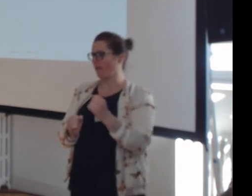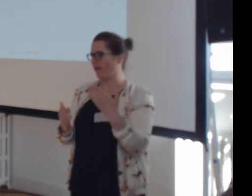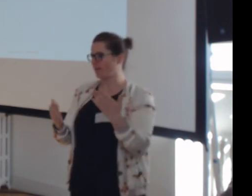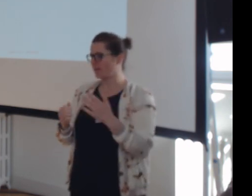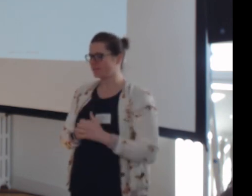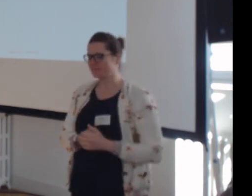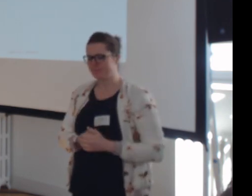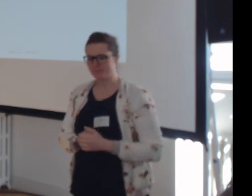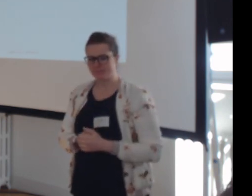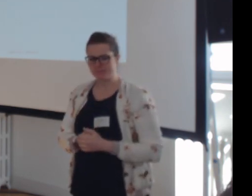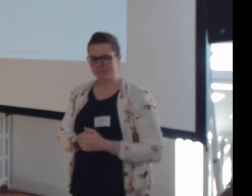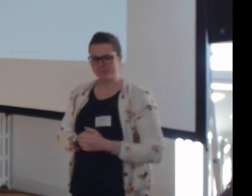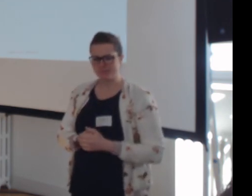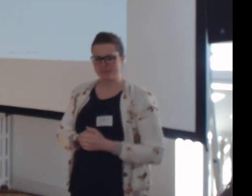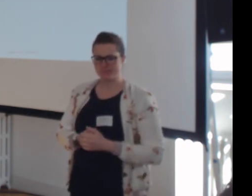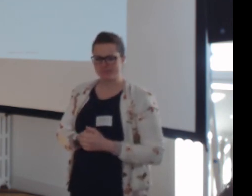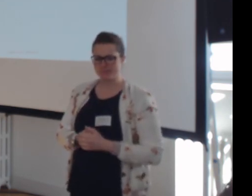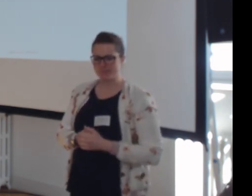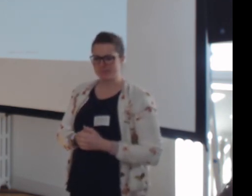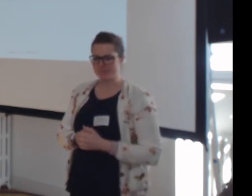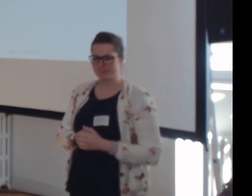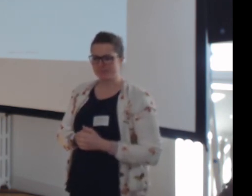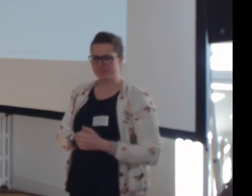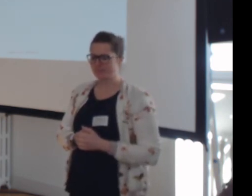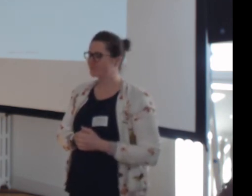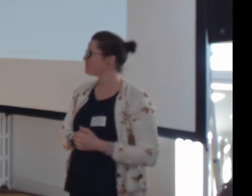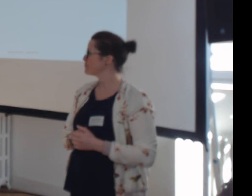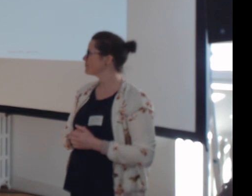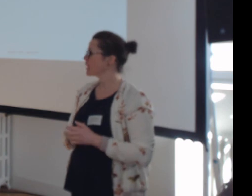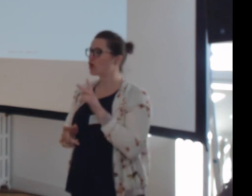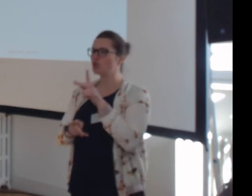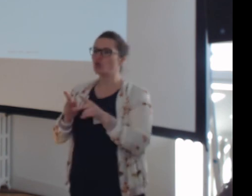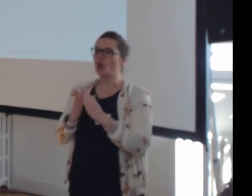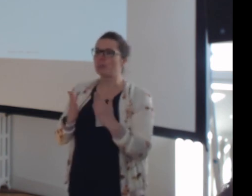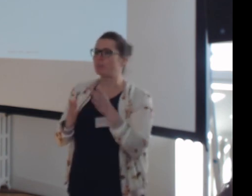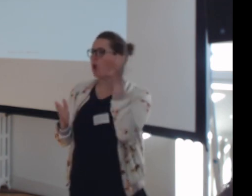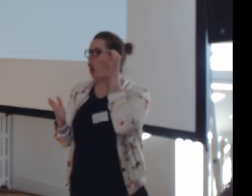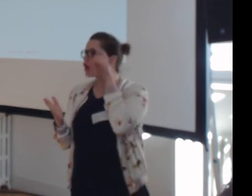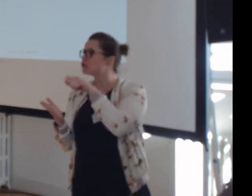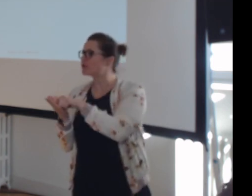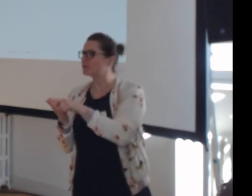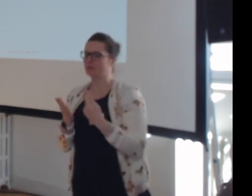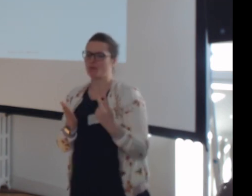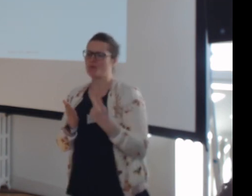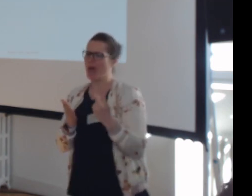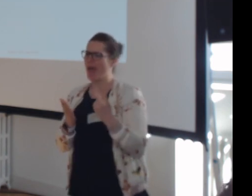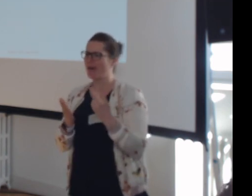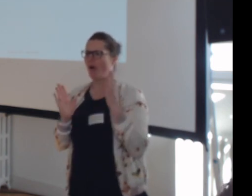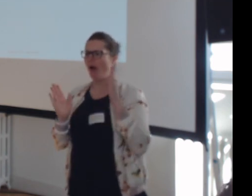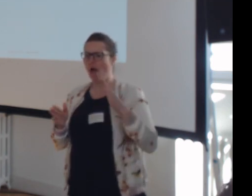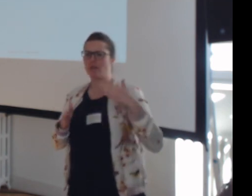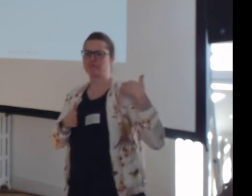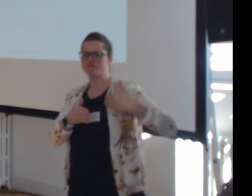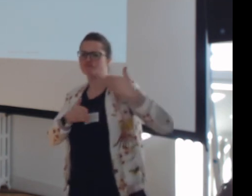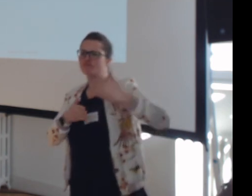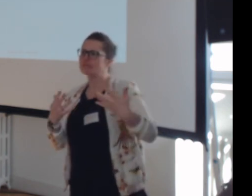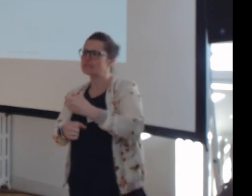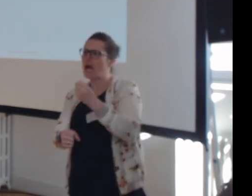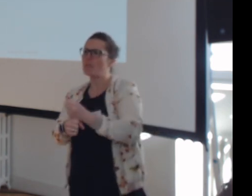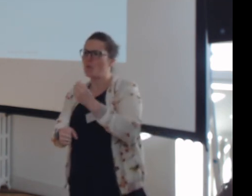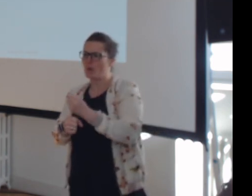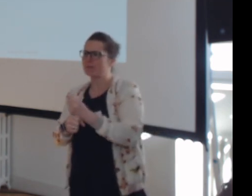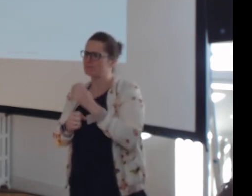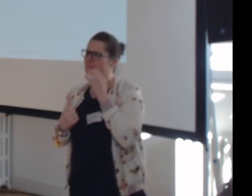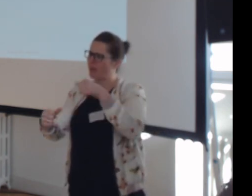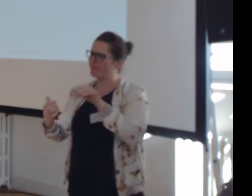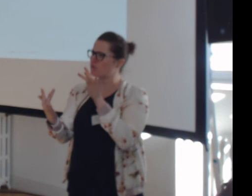opportunity. And we, Roadbed and Luisterpunt, are used to work together for several things, so we keep